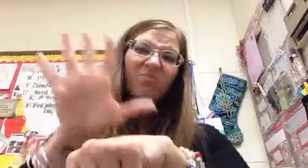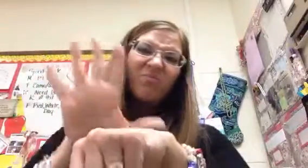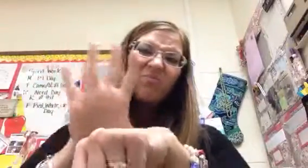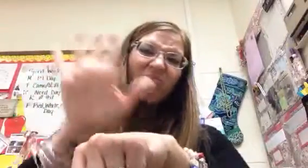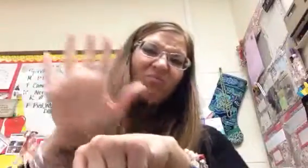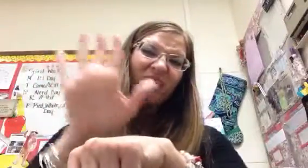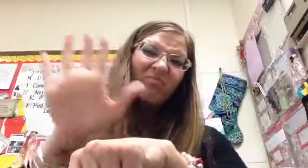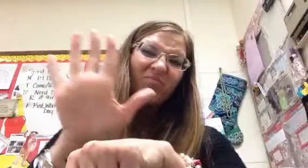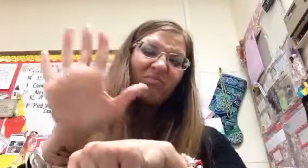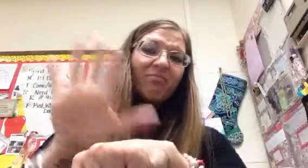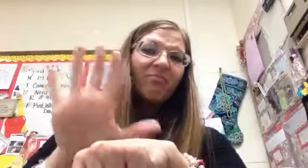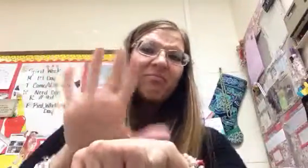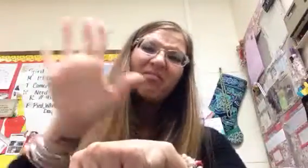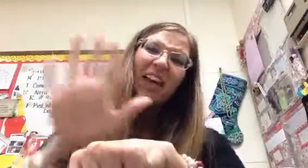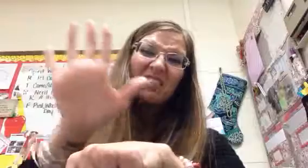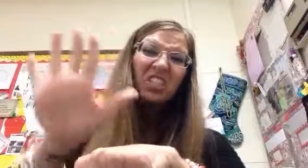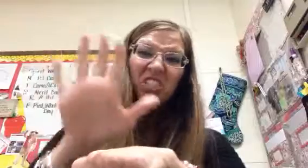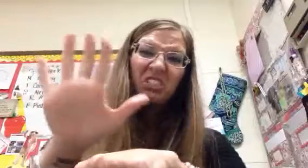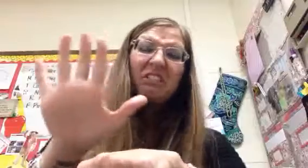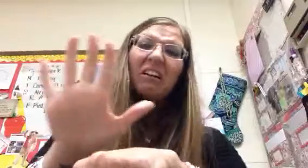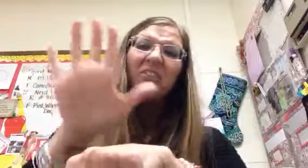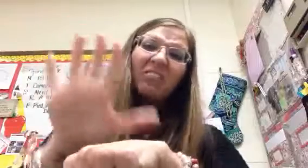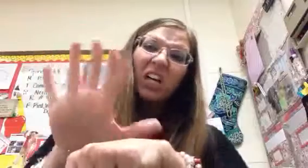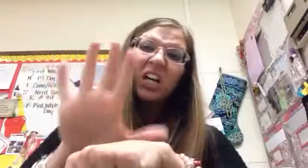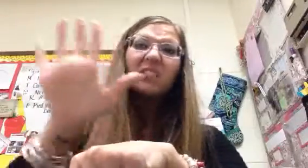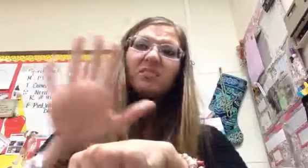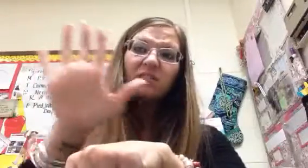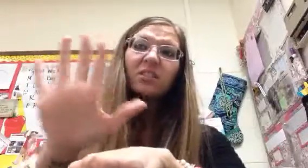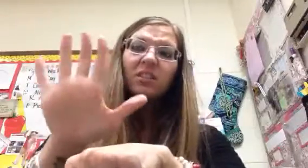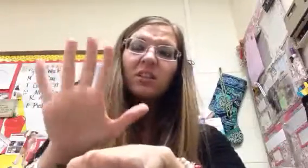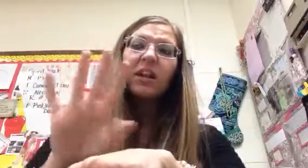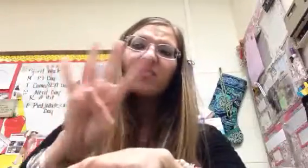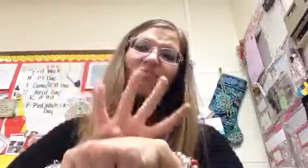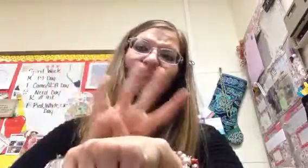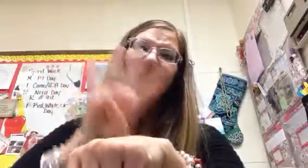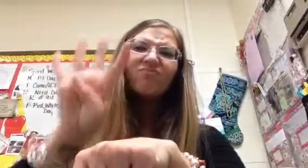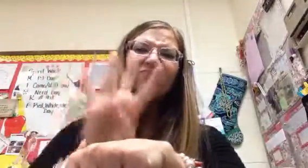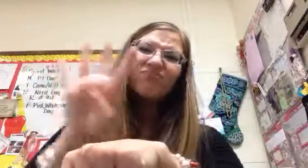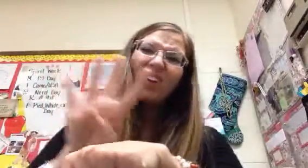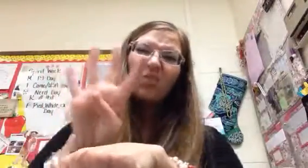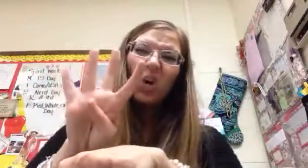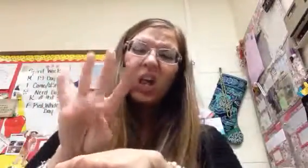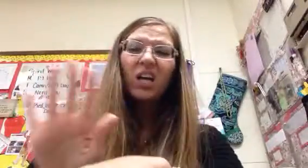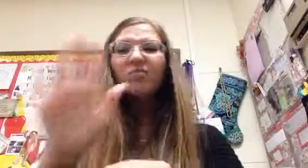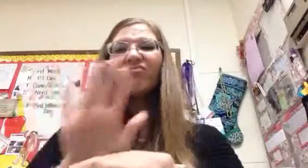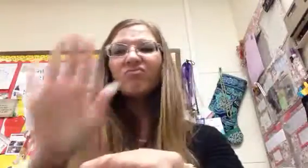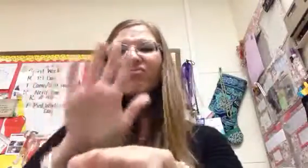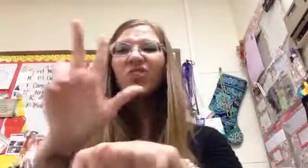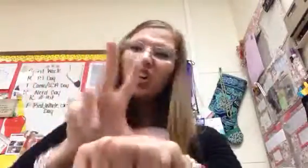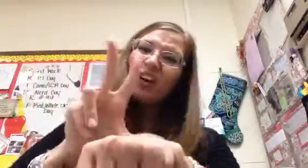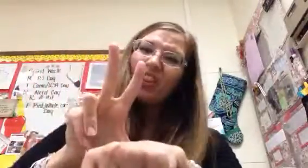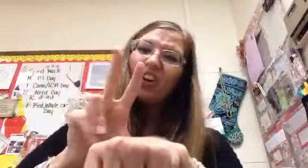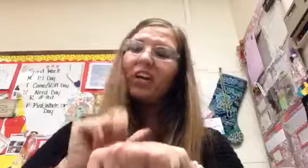five-ish, around five o'clock. Okay. Around four o'clock. Around three.